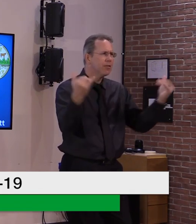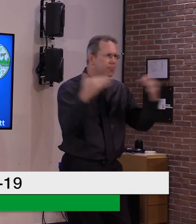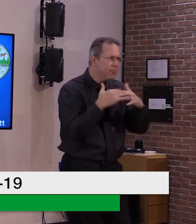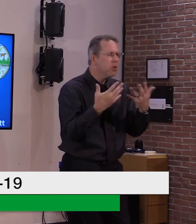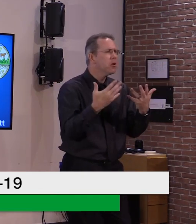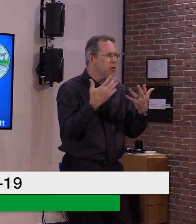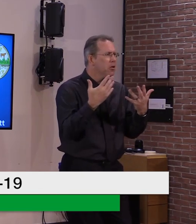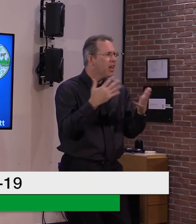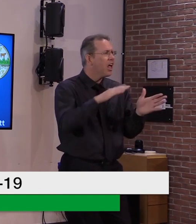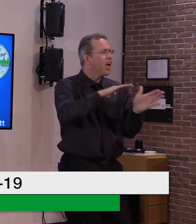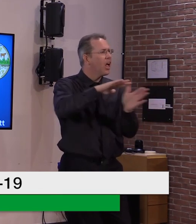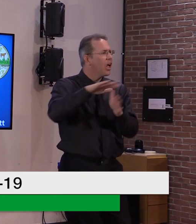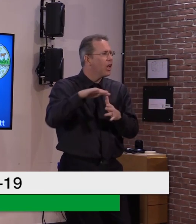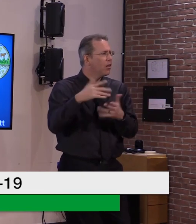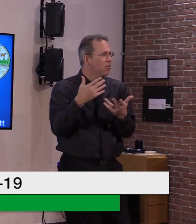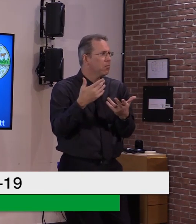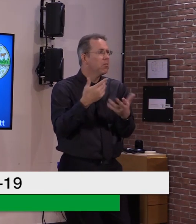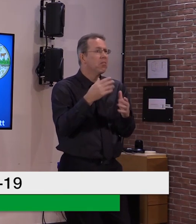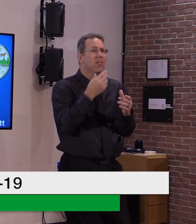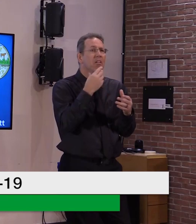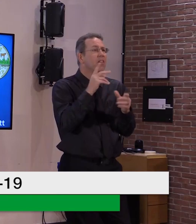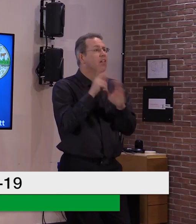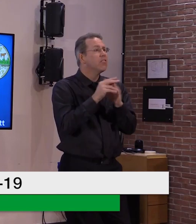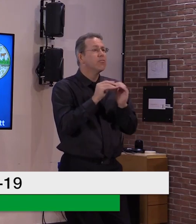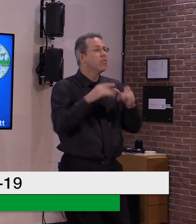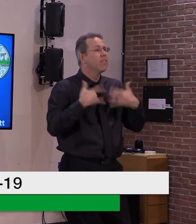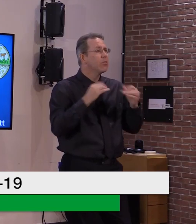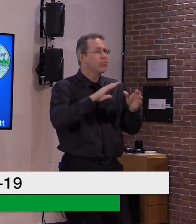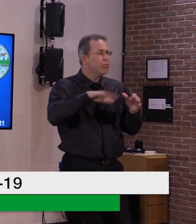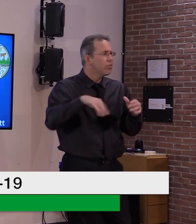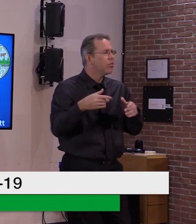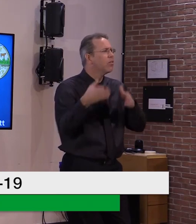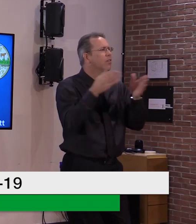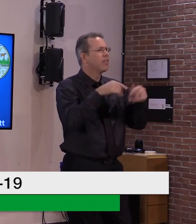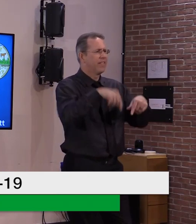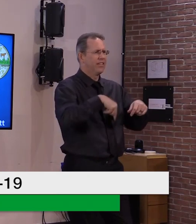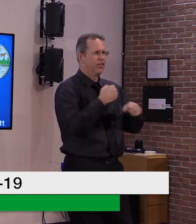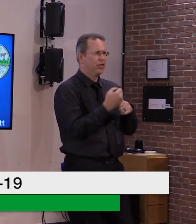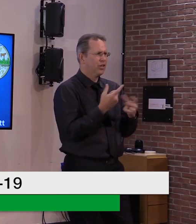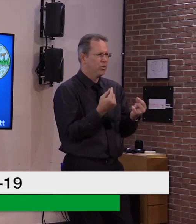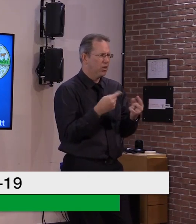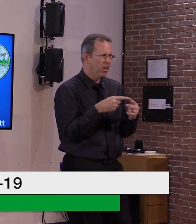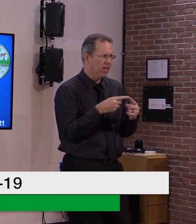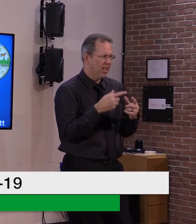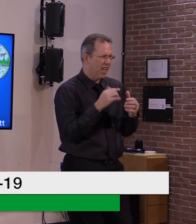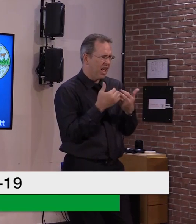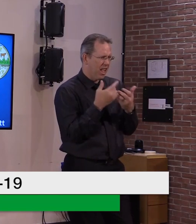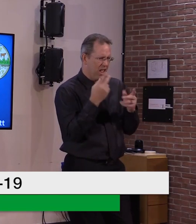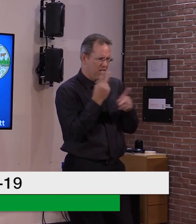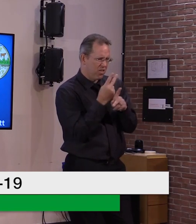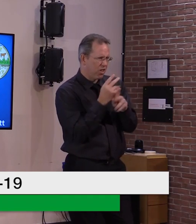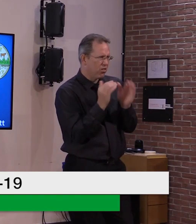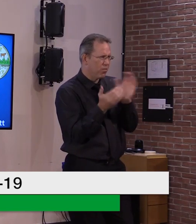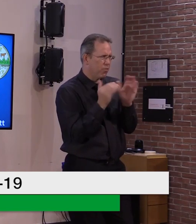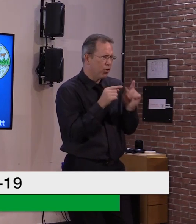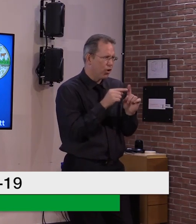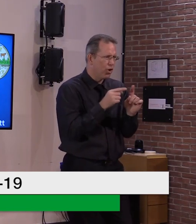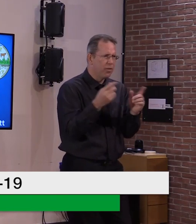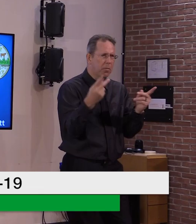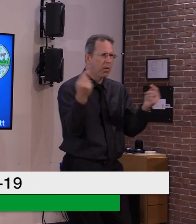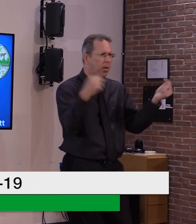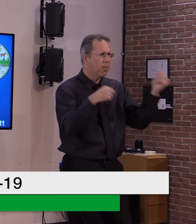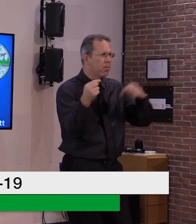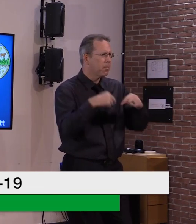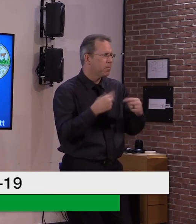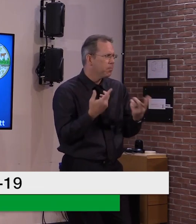thanksgiving analysis we simply looked at recent national surveys about people's um interest in continuing to have